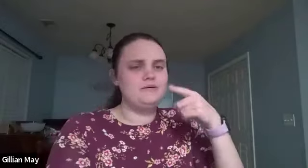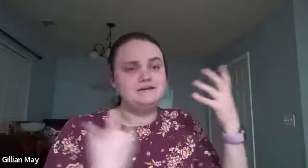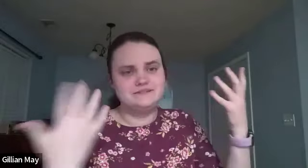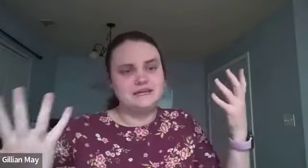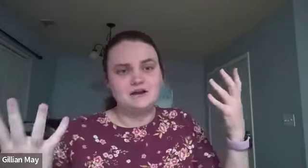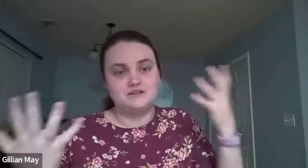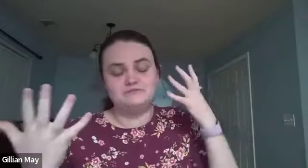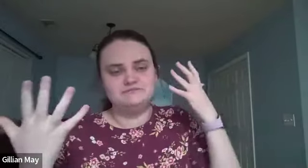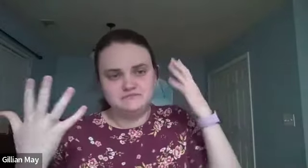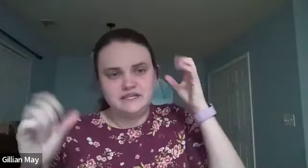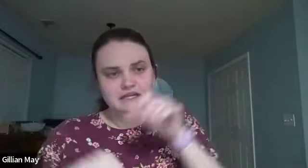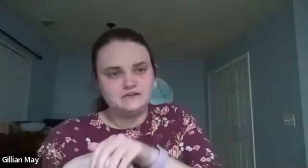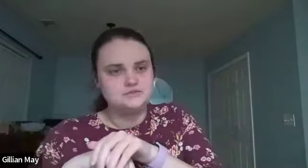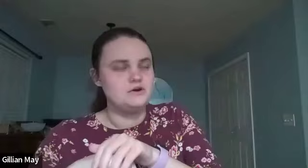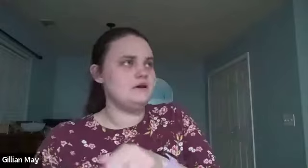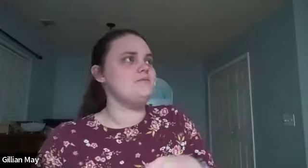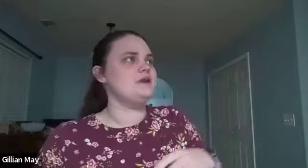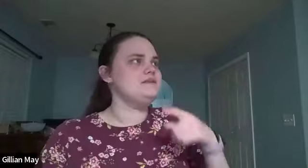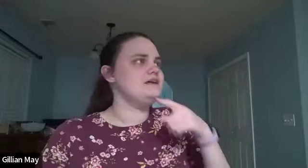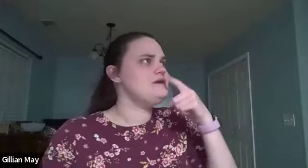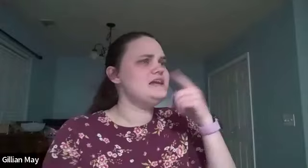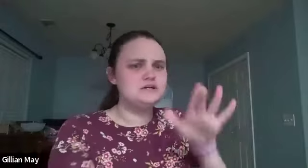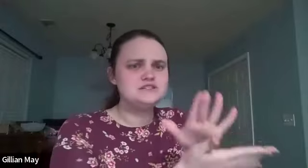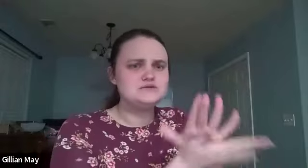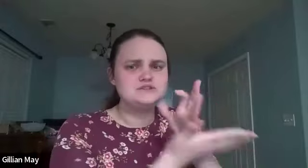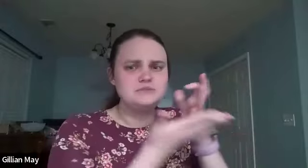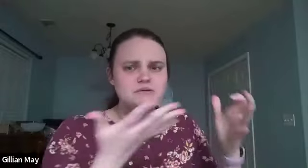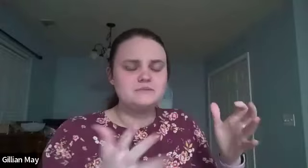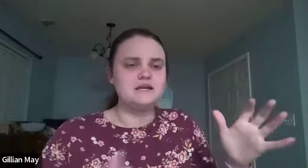I'm saying it now because I'm in English mode right now, but I'll be like, oh yeah, hearing schools do blah, blah, and I'm like,